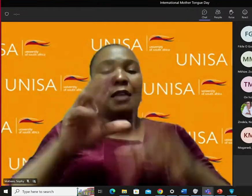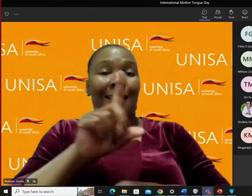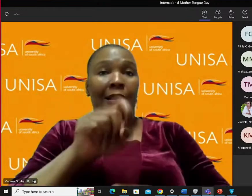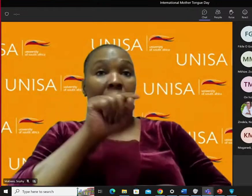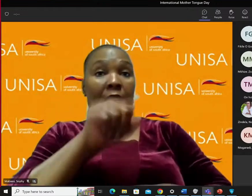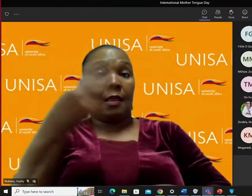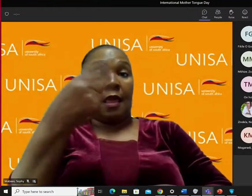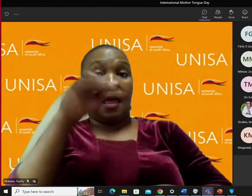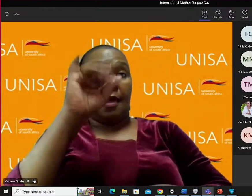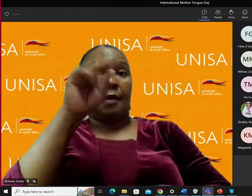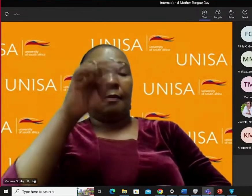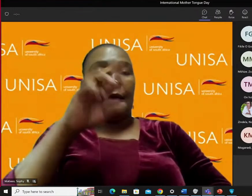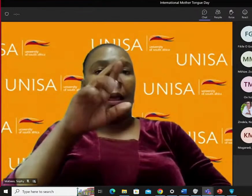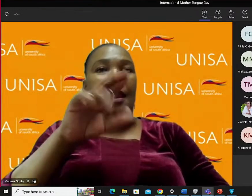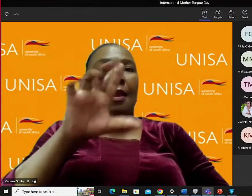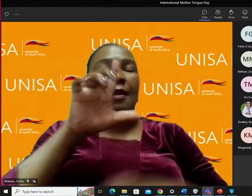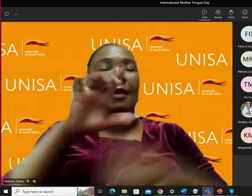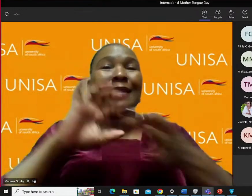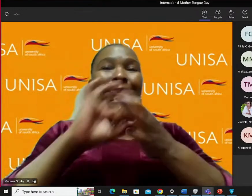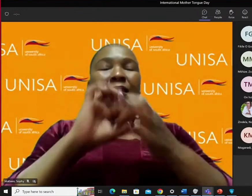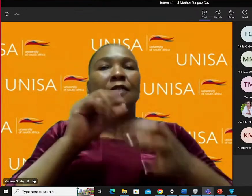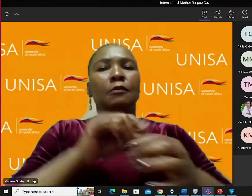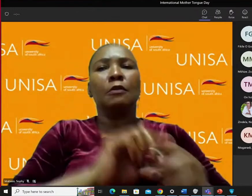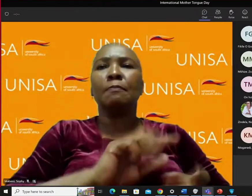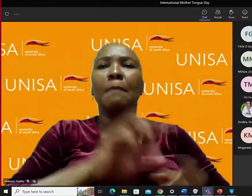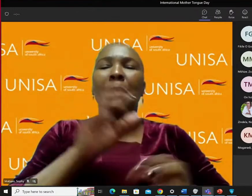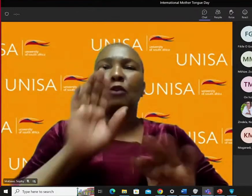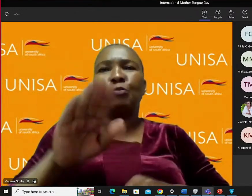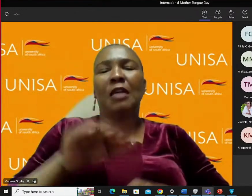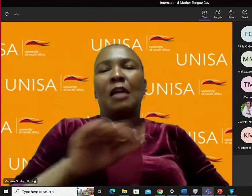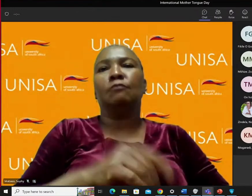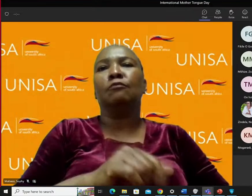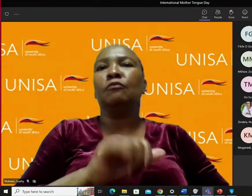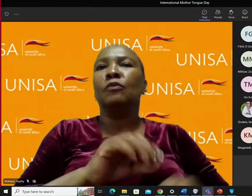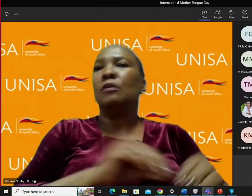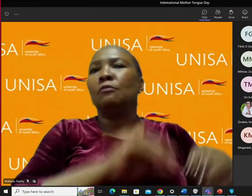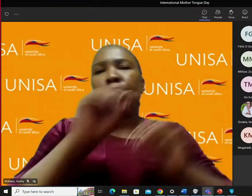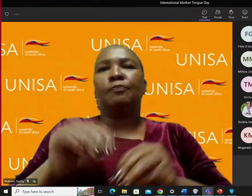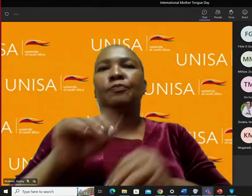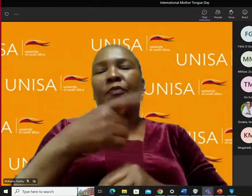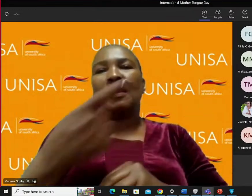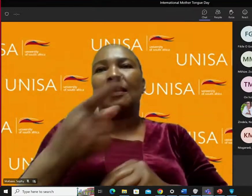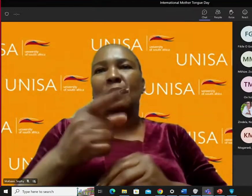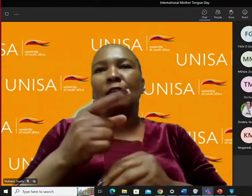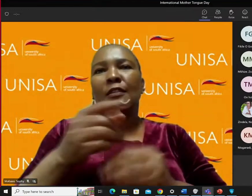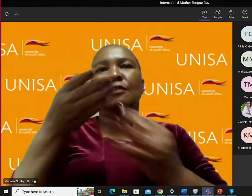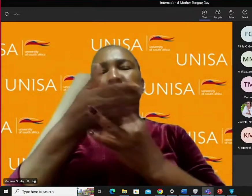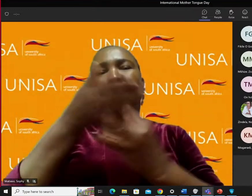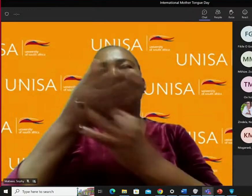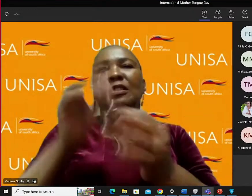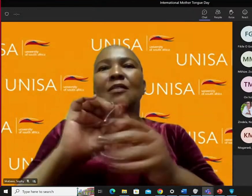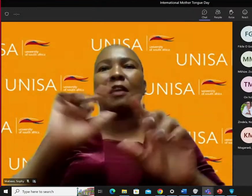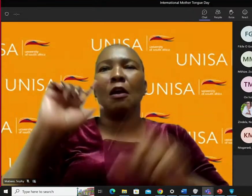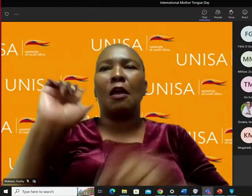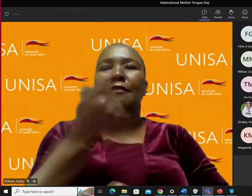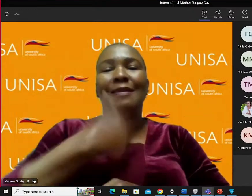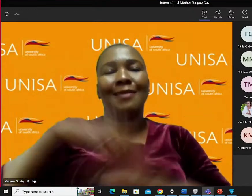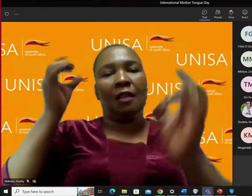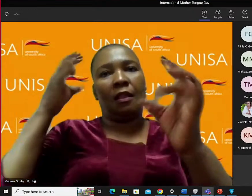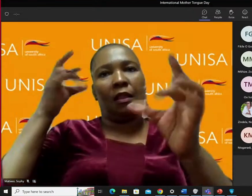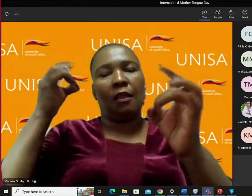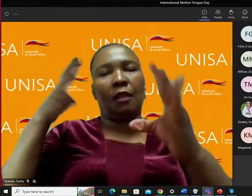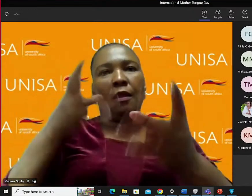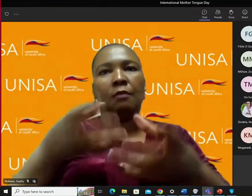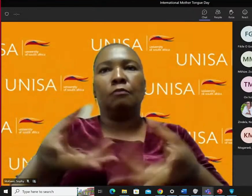hyperlink, it immediately takes them to the term bank, and they can there easily find all of the information. Or,